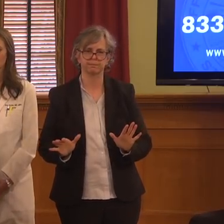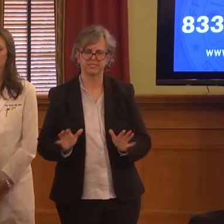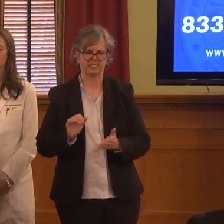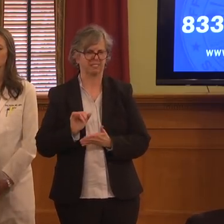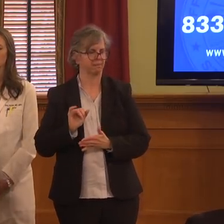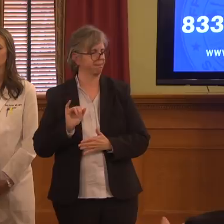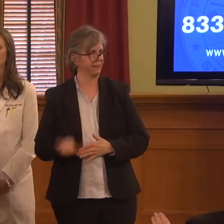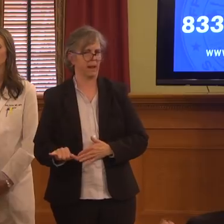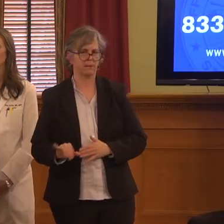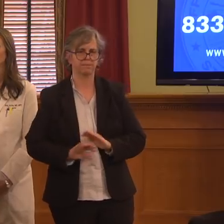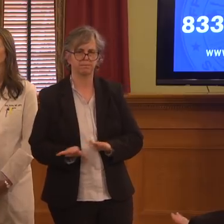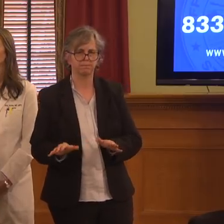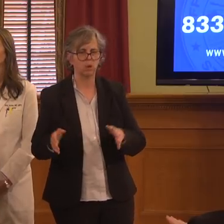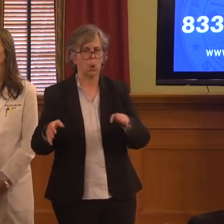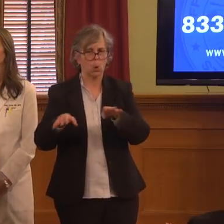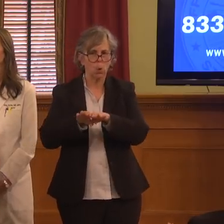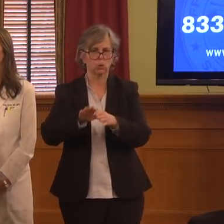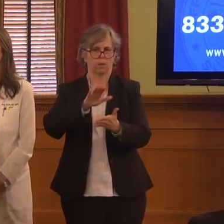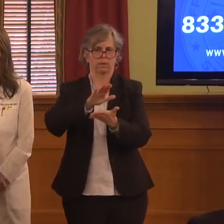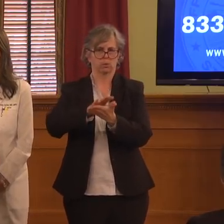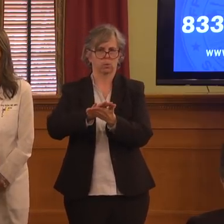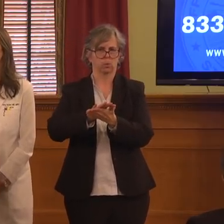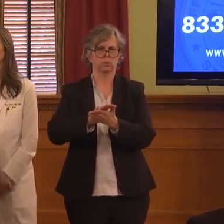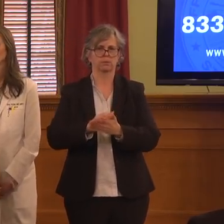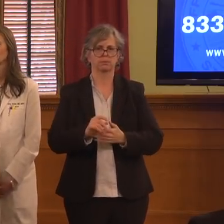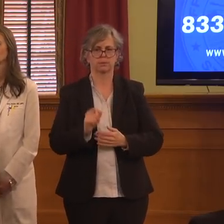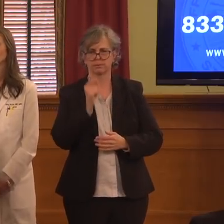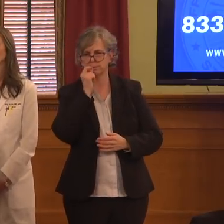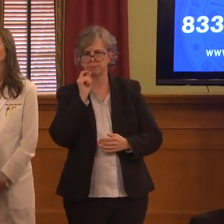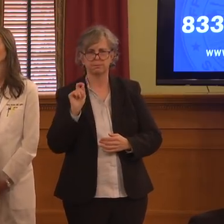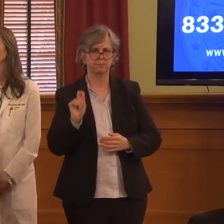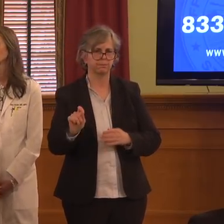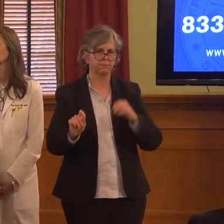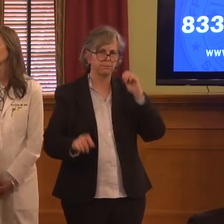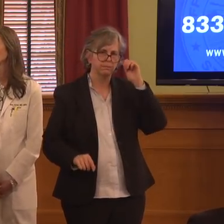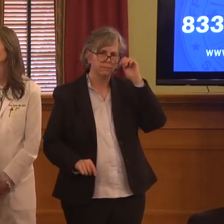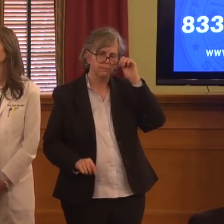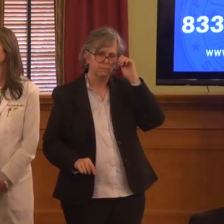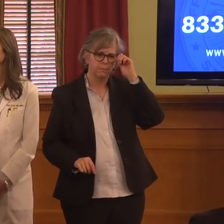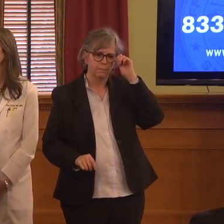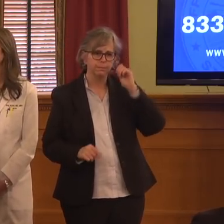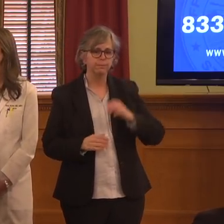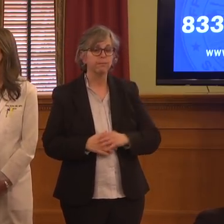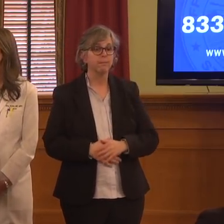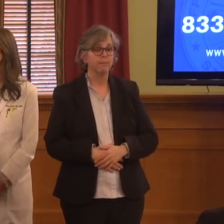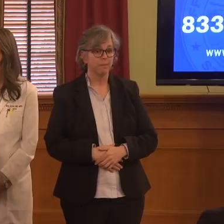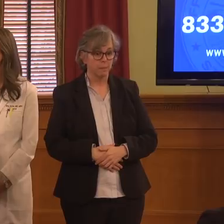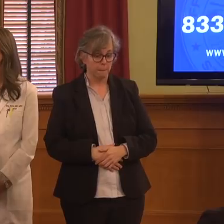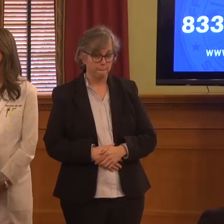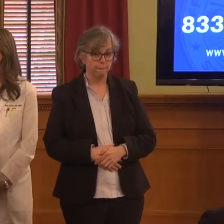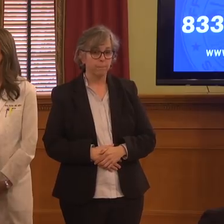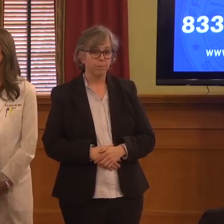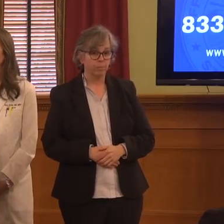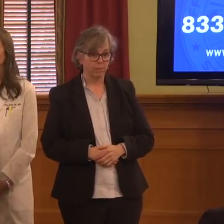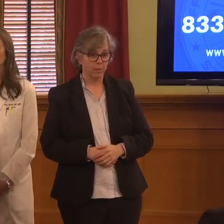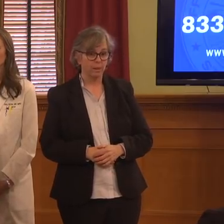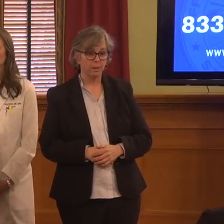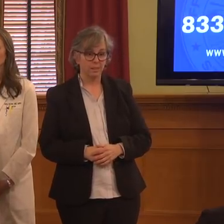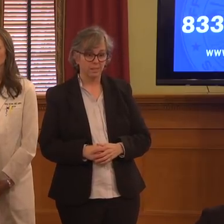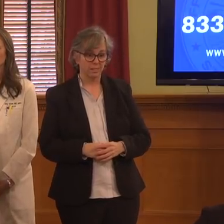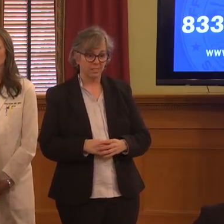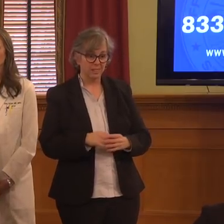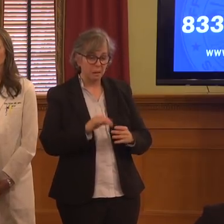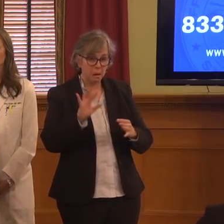close schools at other times. I'm not minimizing the impact this has